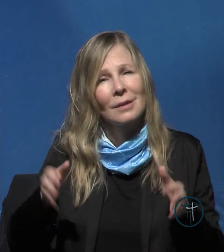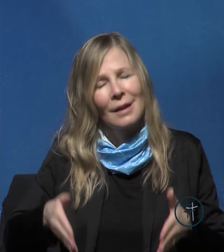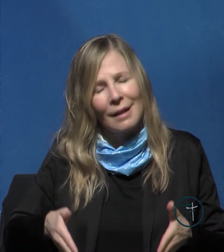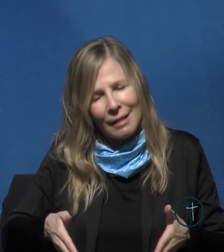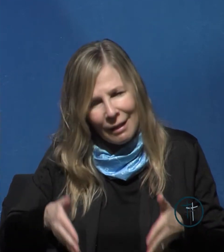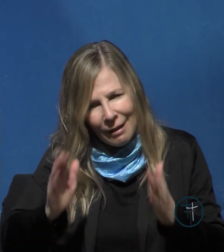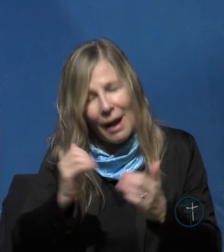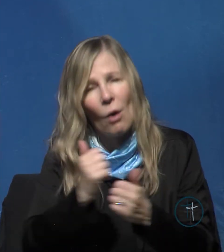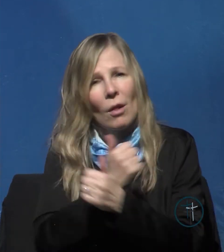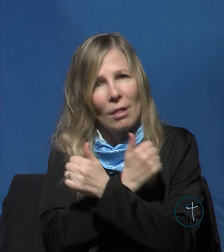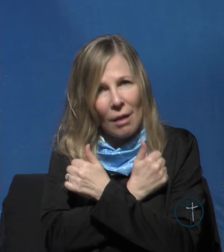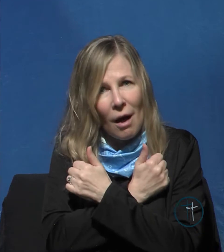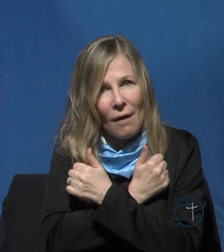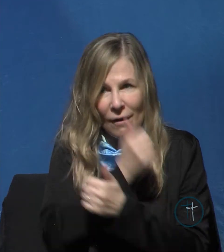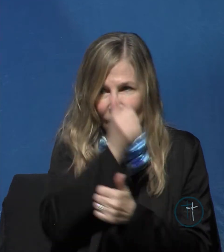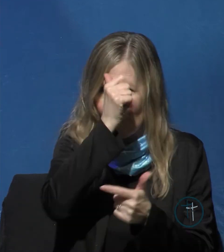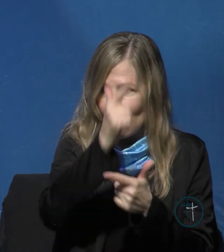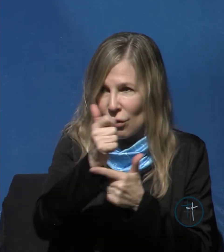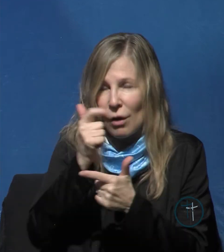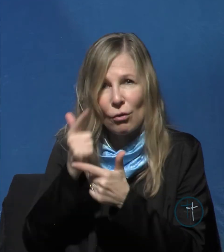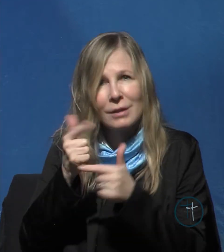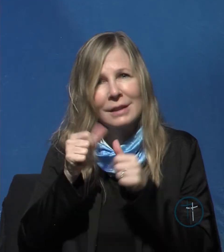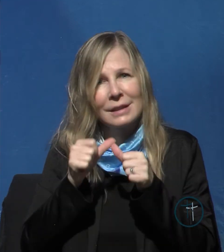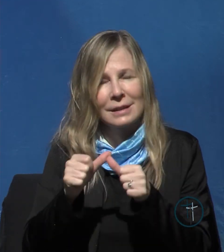the brethren continue.